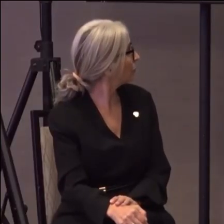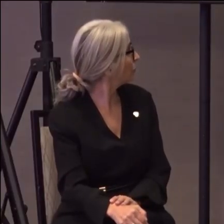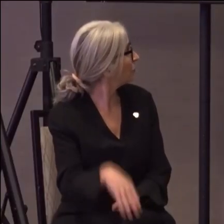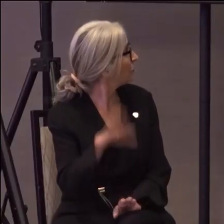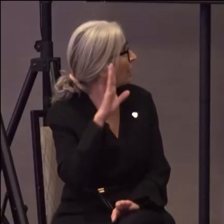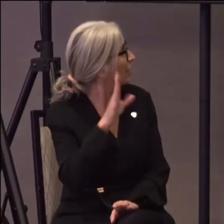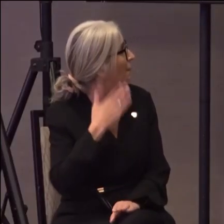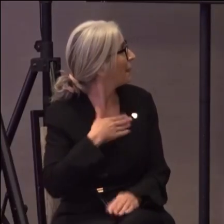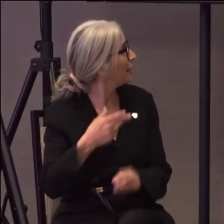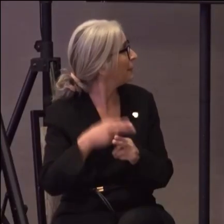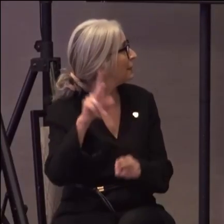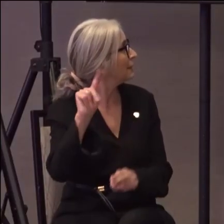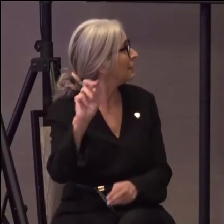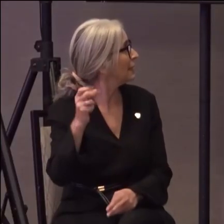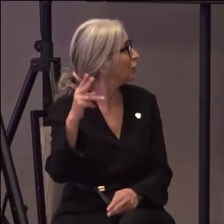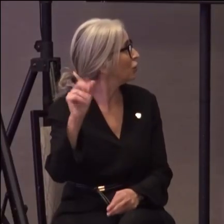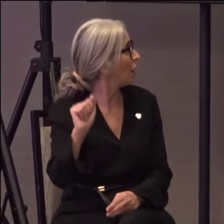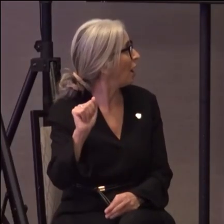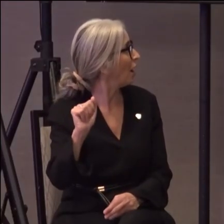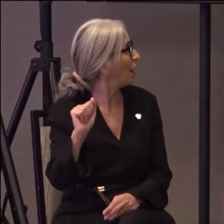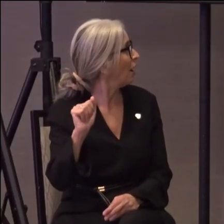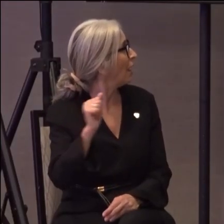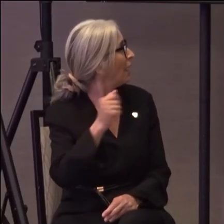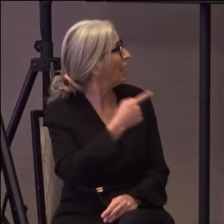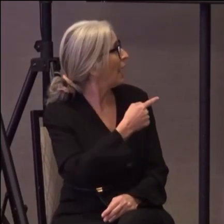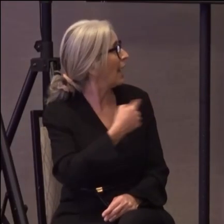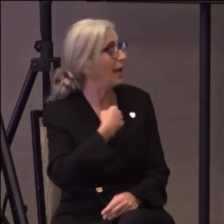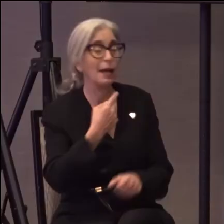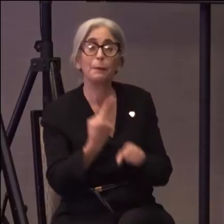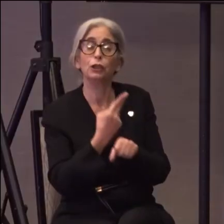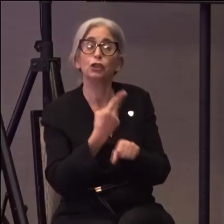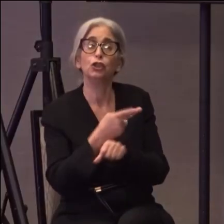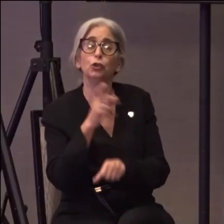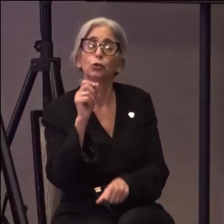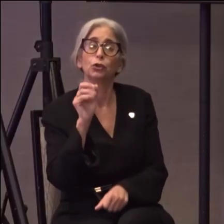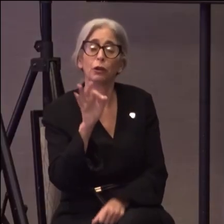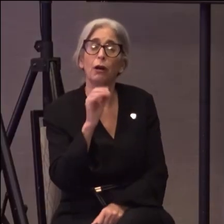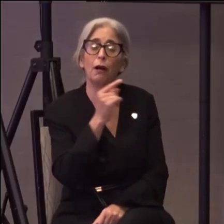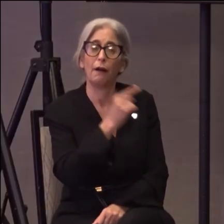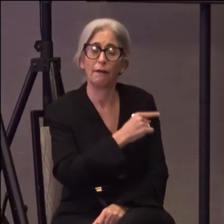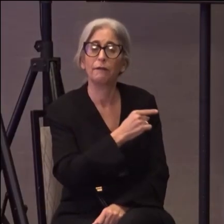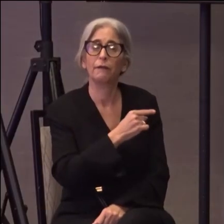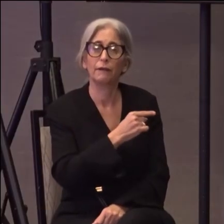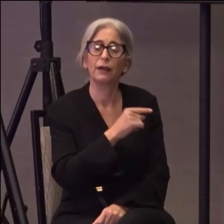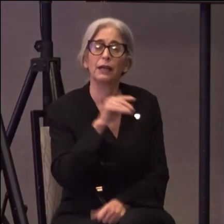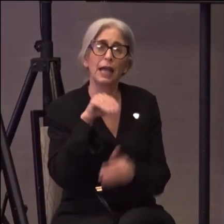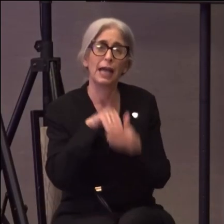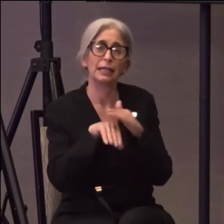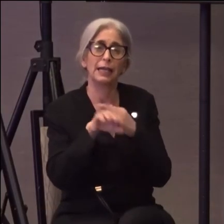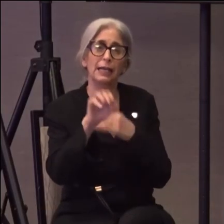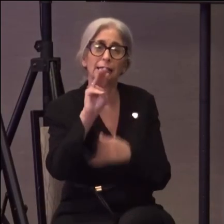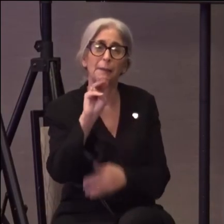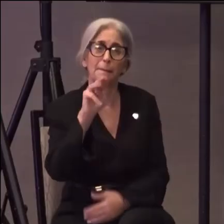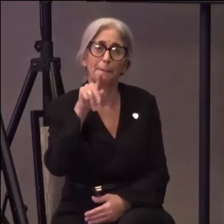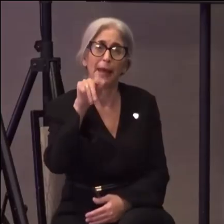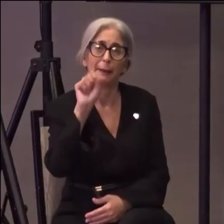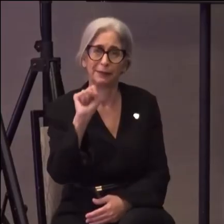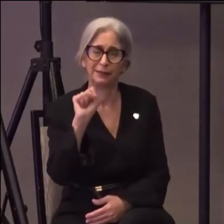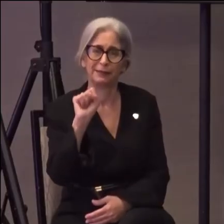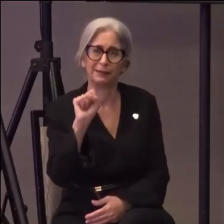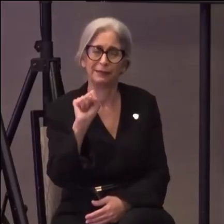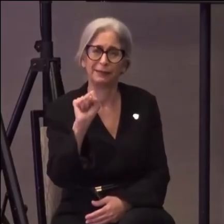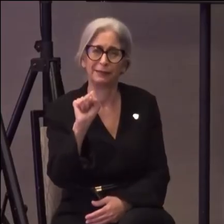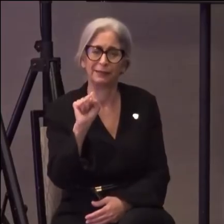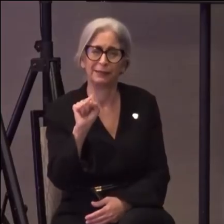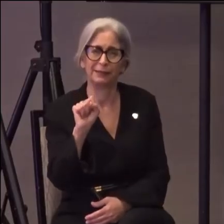Hello, my name is Tanisha Sepulveda, and I am a user of Access Map.